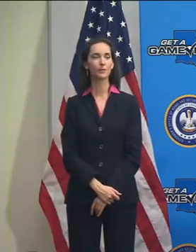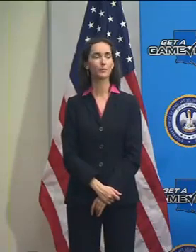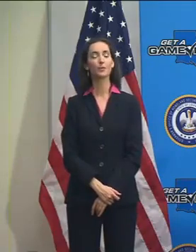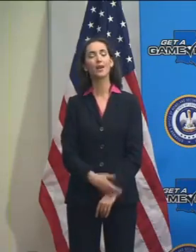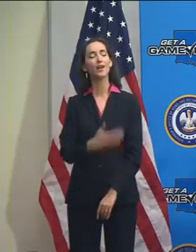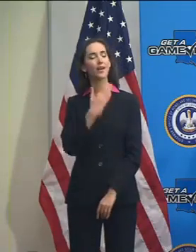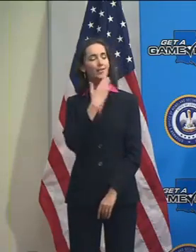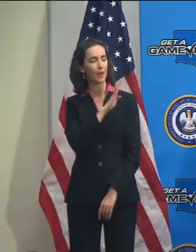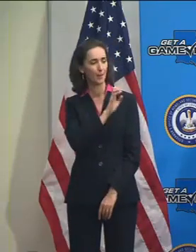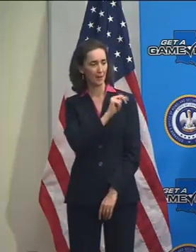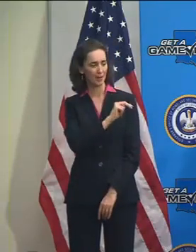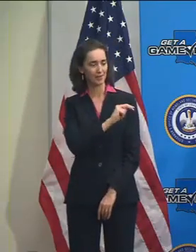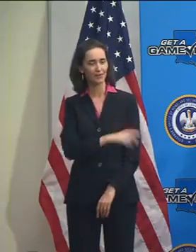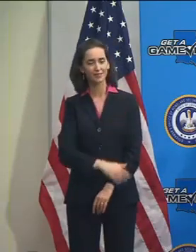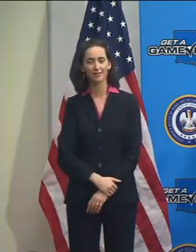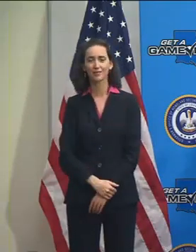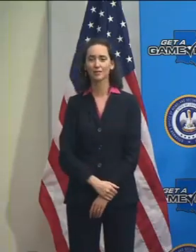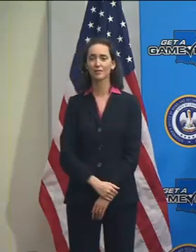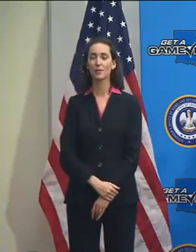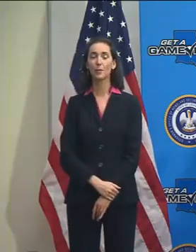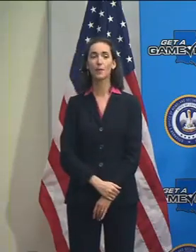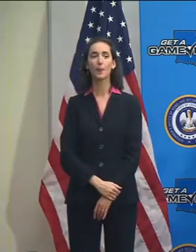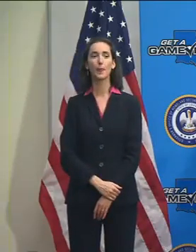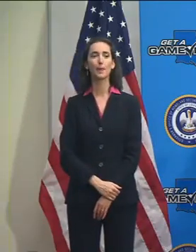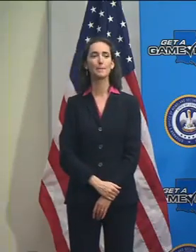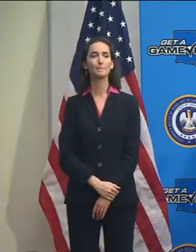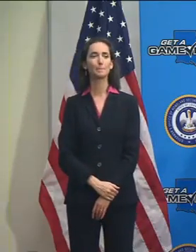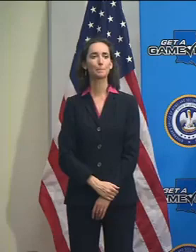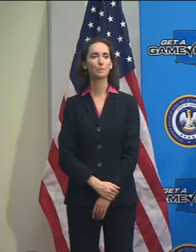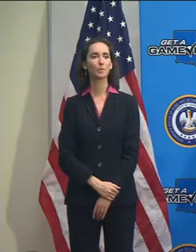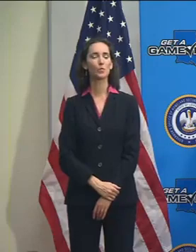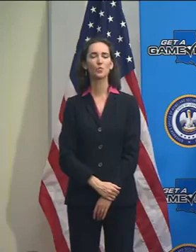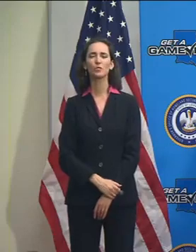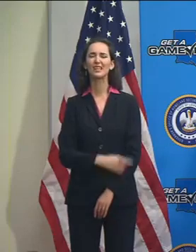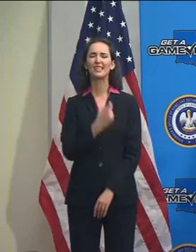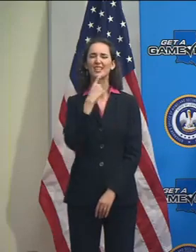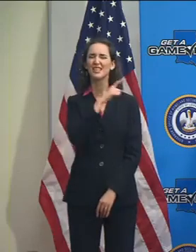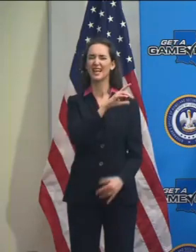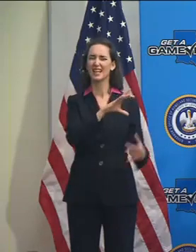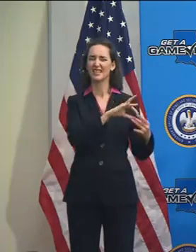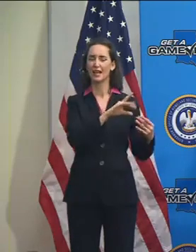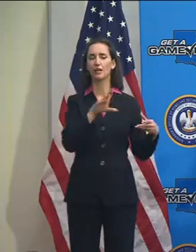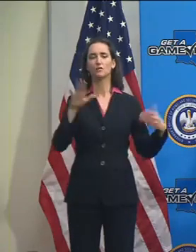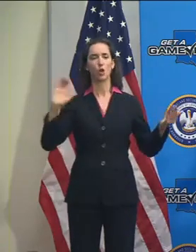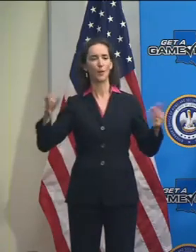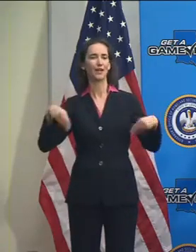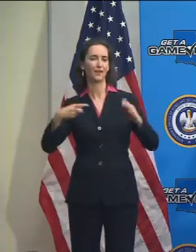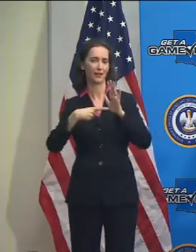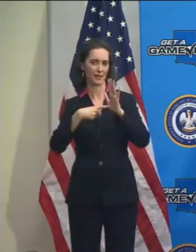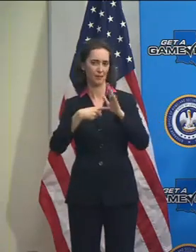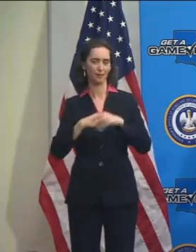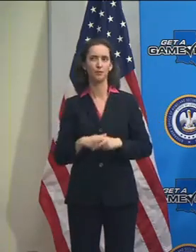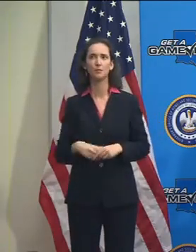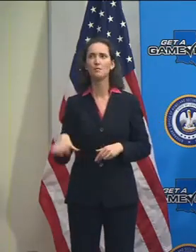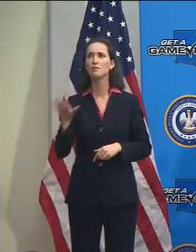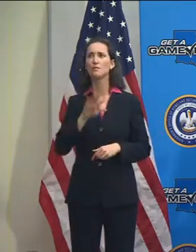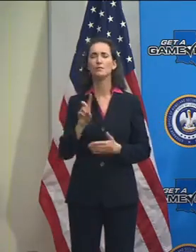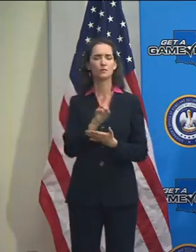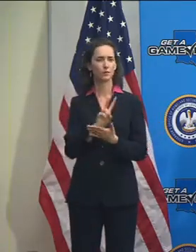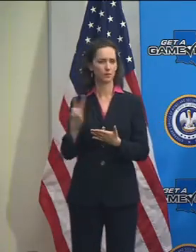Thanks, Ben. And I would illustrate what Ben just said with an example from as recently as a couple of weeks